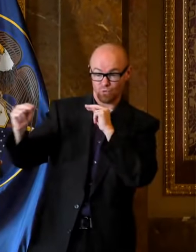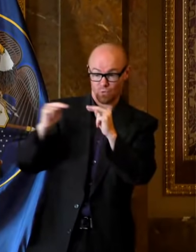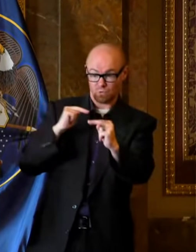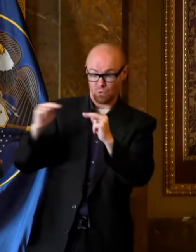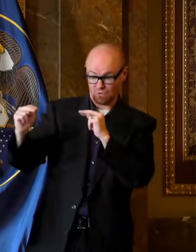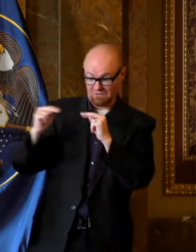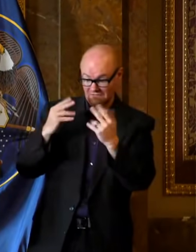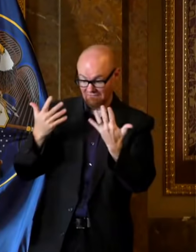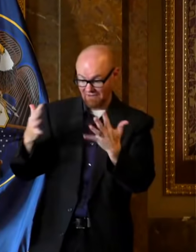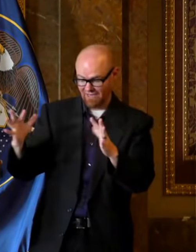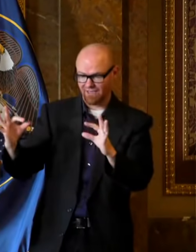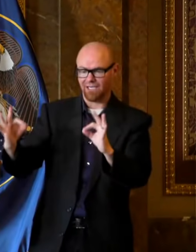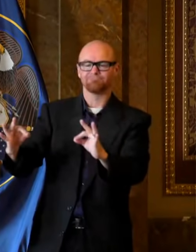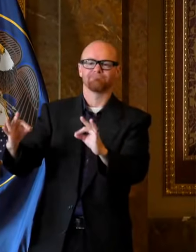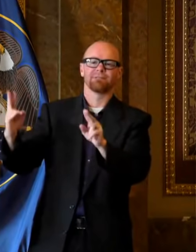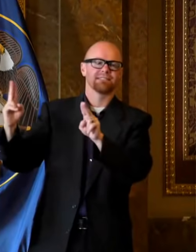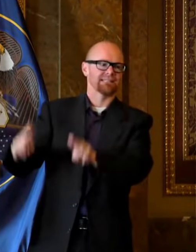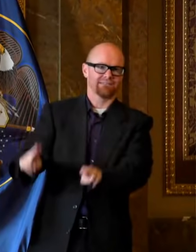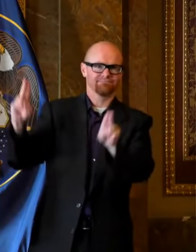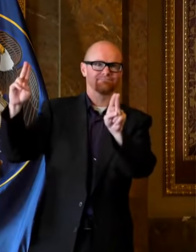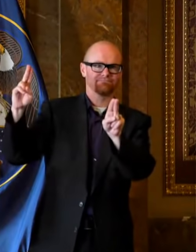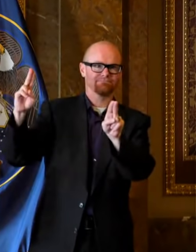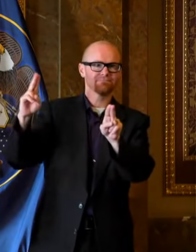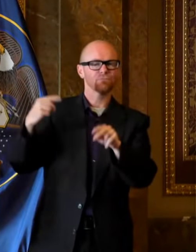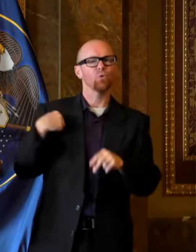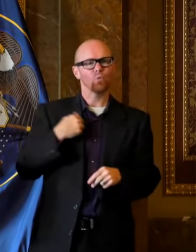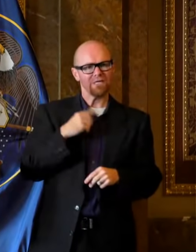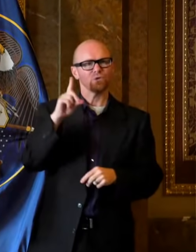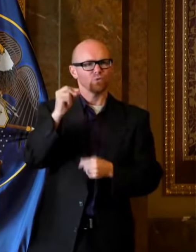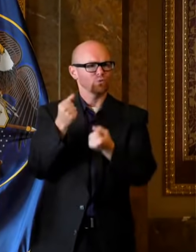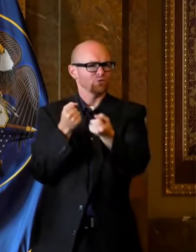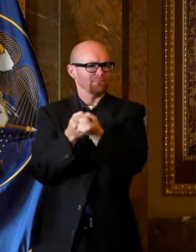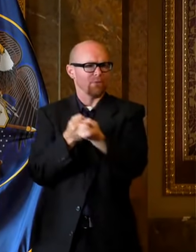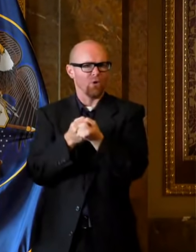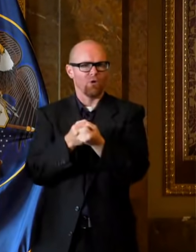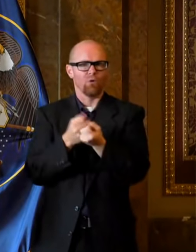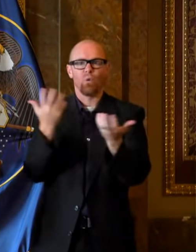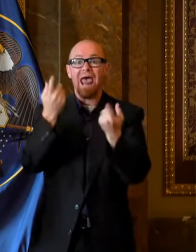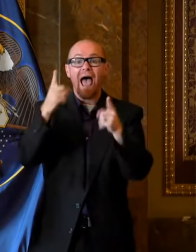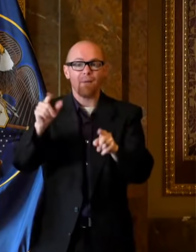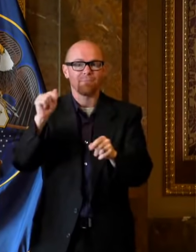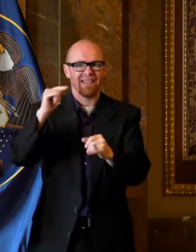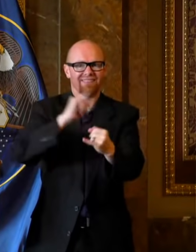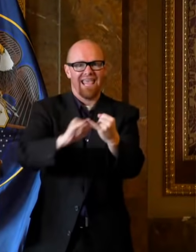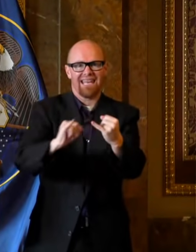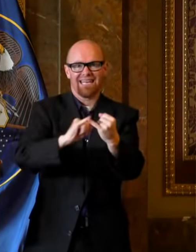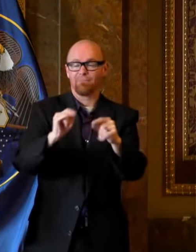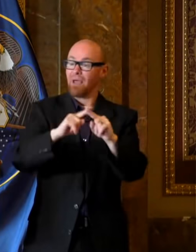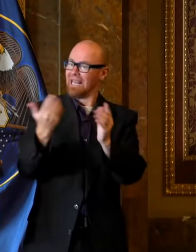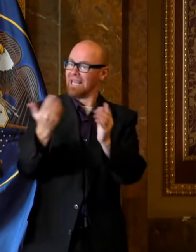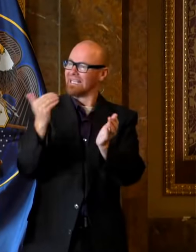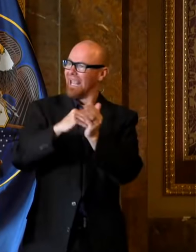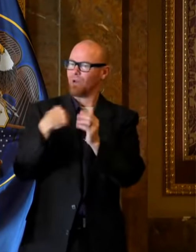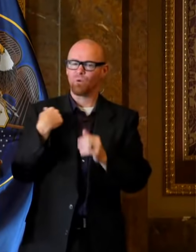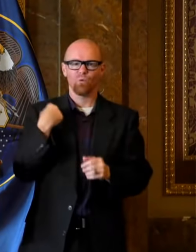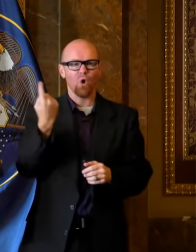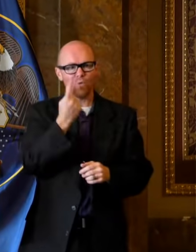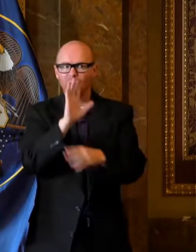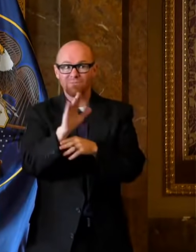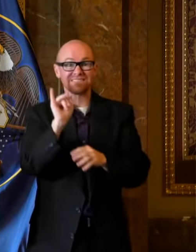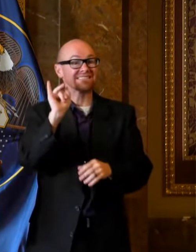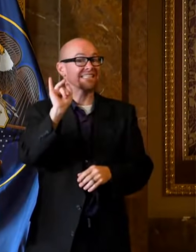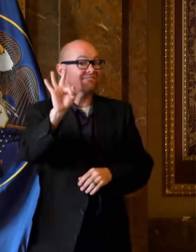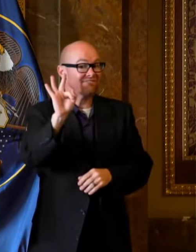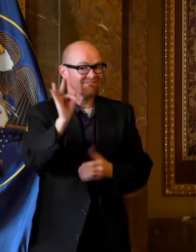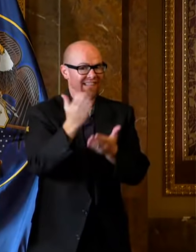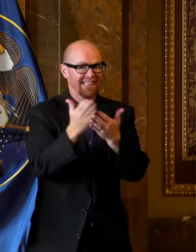sign. That being said, we did support where we ended up, but we were always told and we were always promised that if things